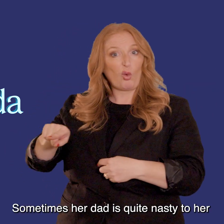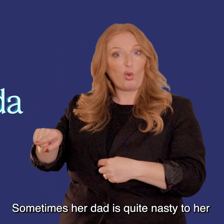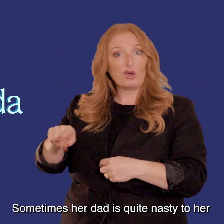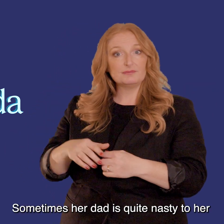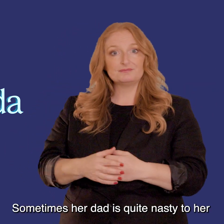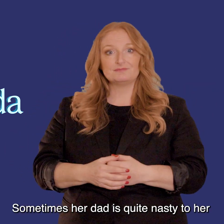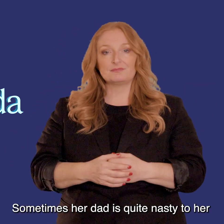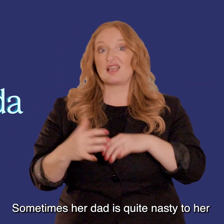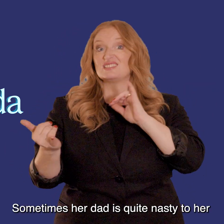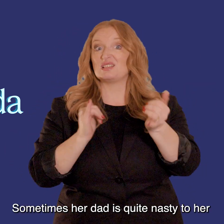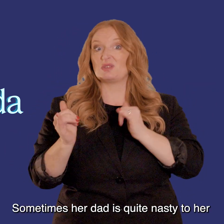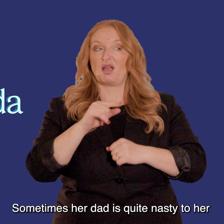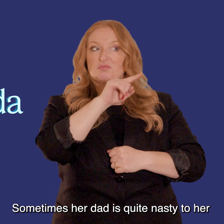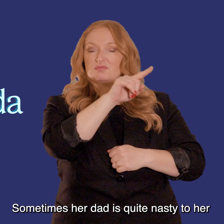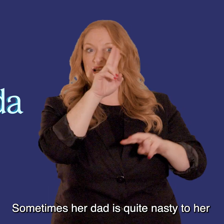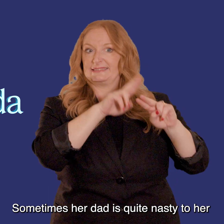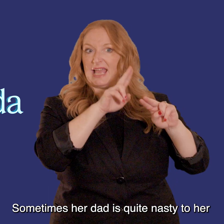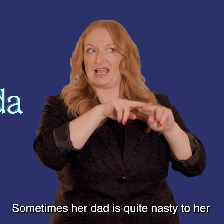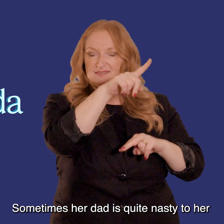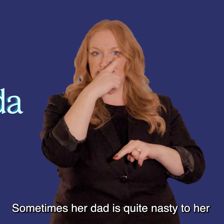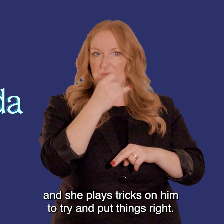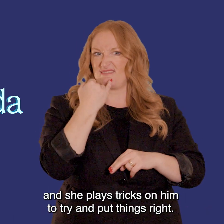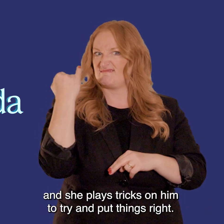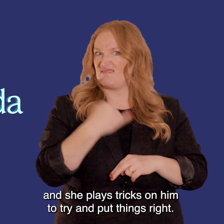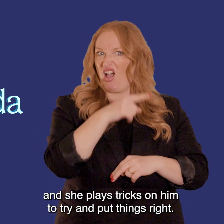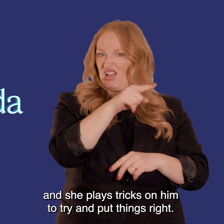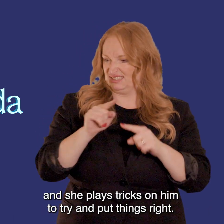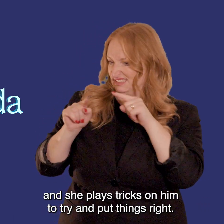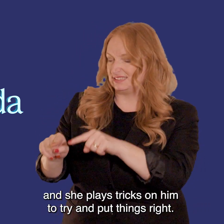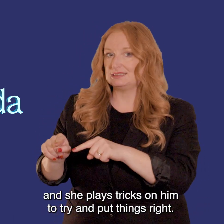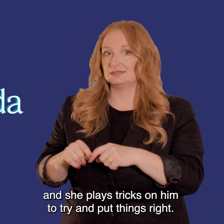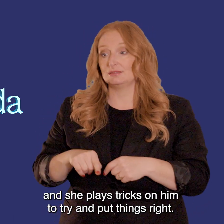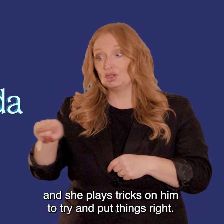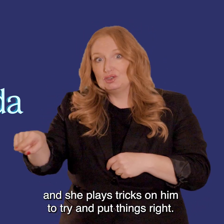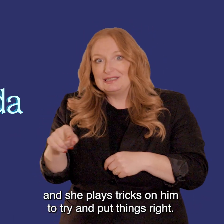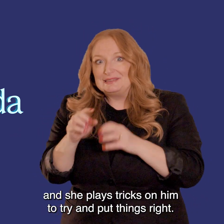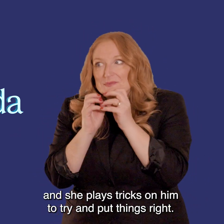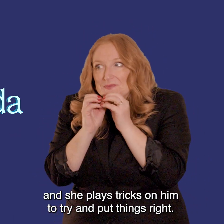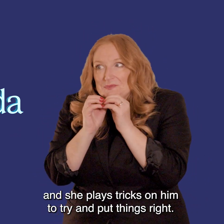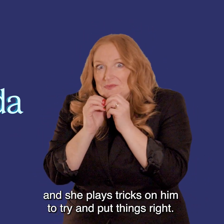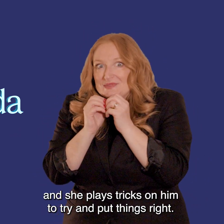Sometimes her dad is quite nasty to her, and she plays tricks on him to try and put things right.